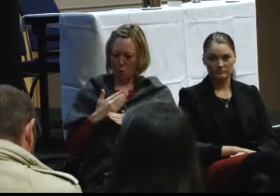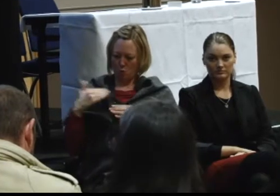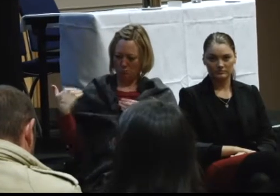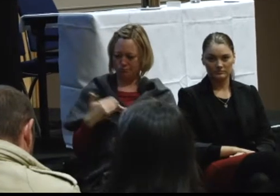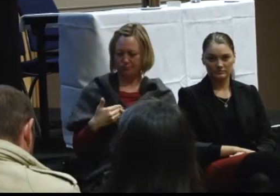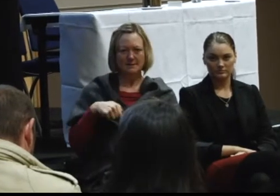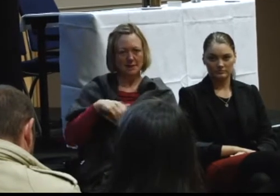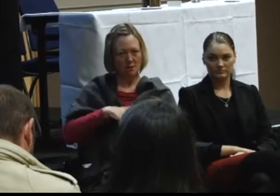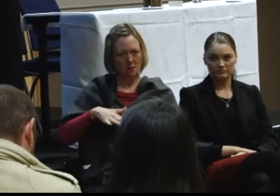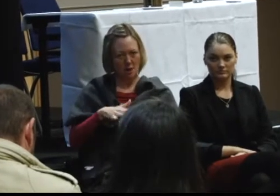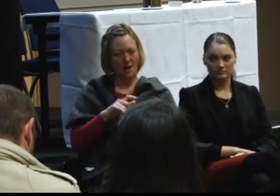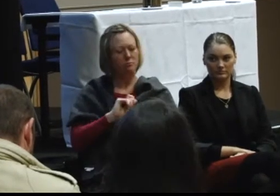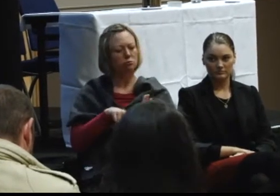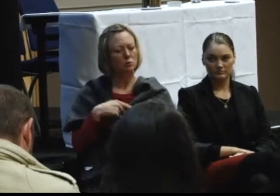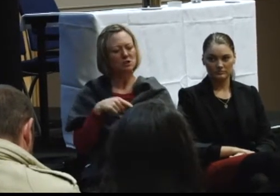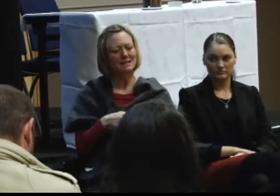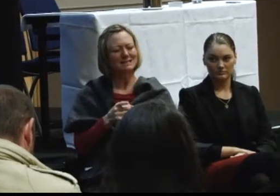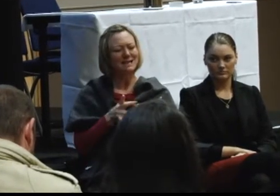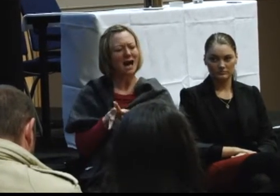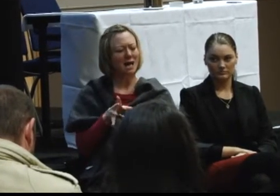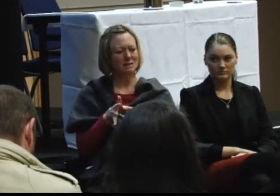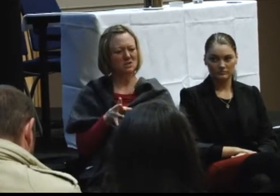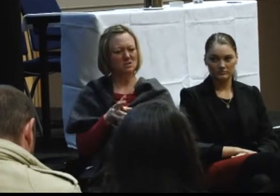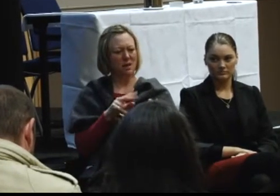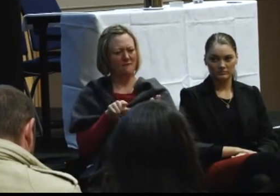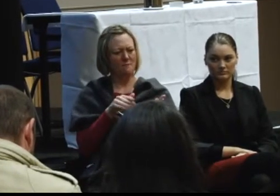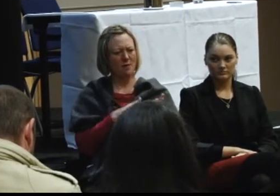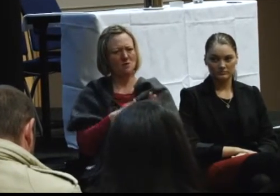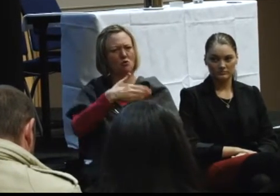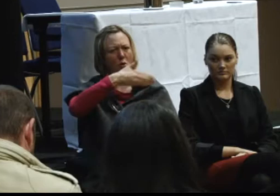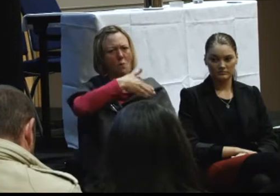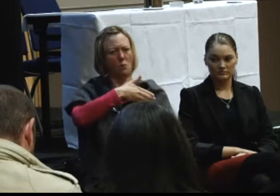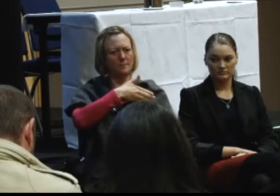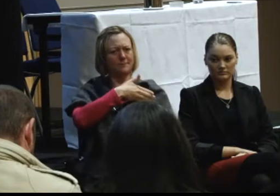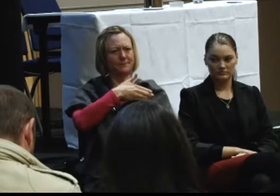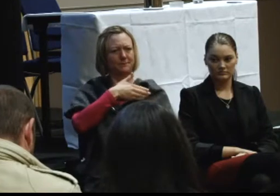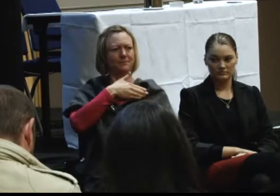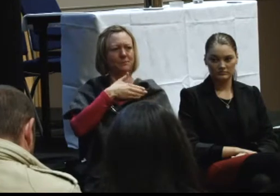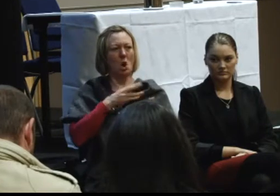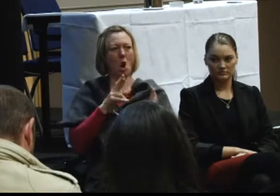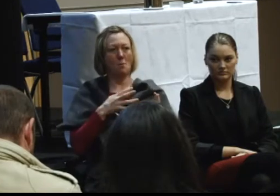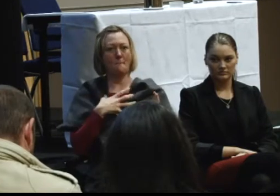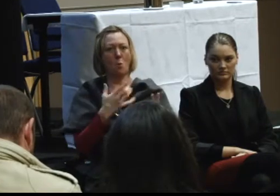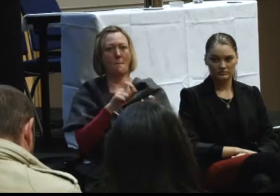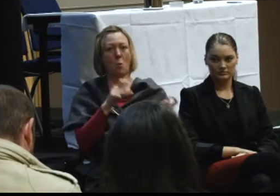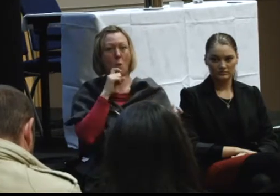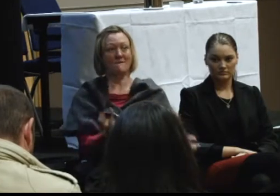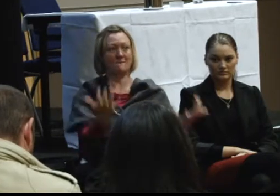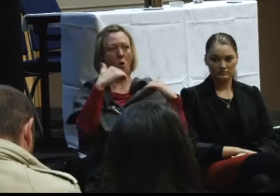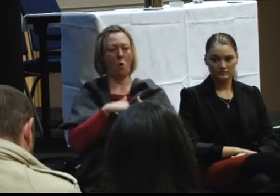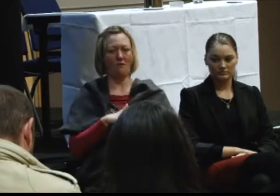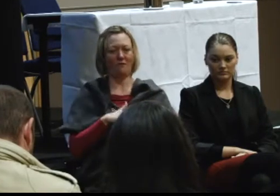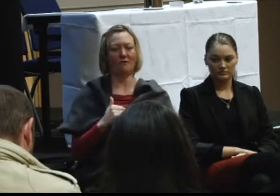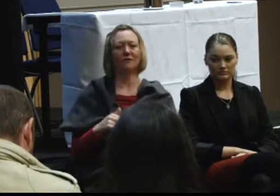and a project that was kicked off a couple of months back that we're hoping to get more people involved in. And that